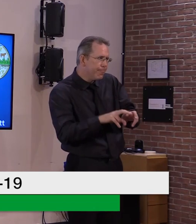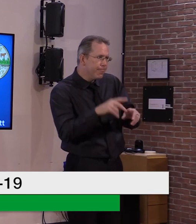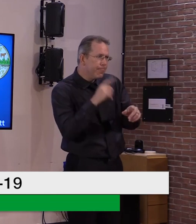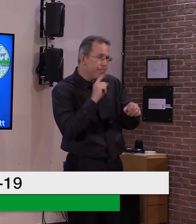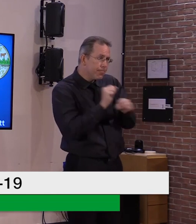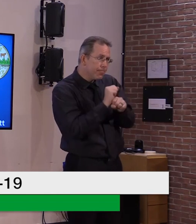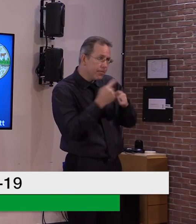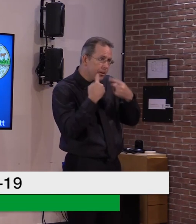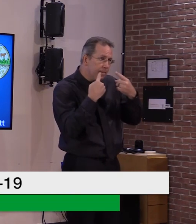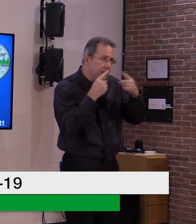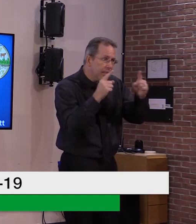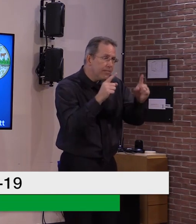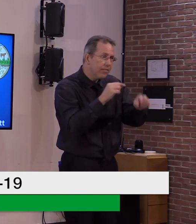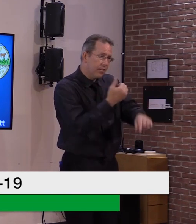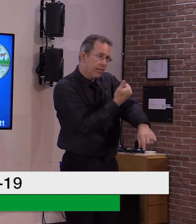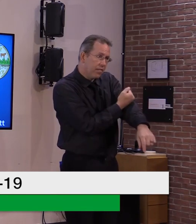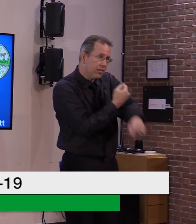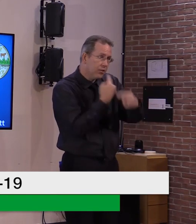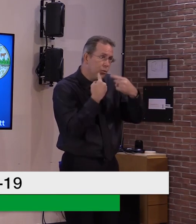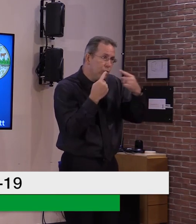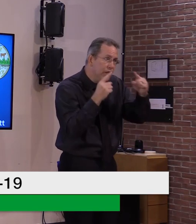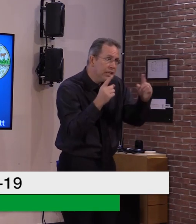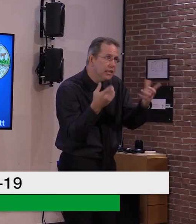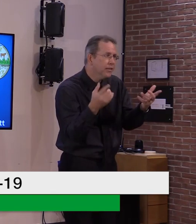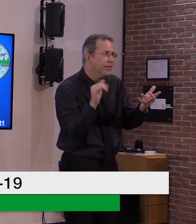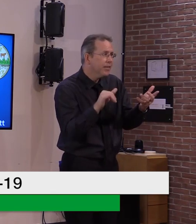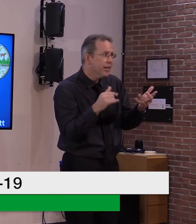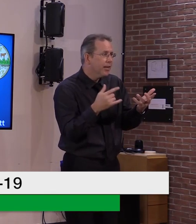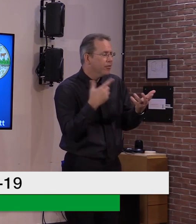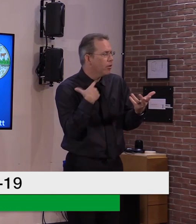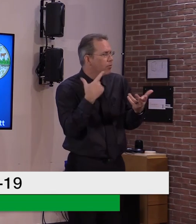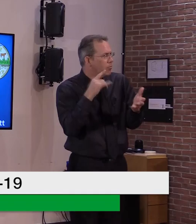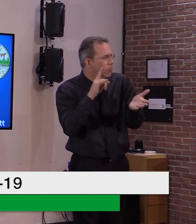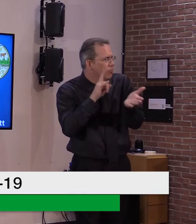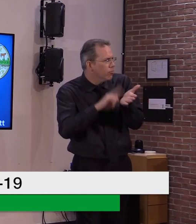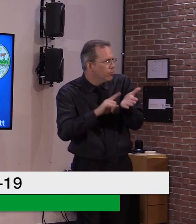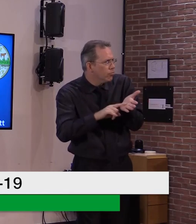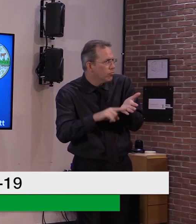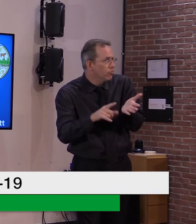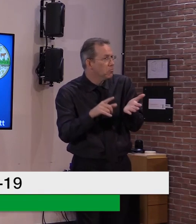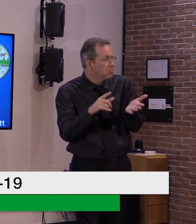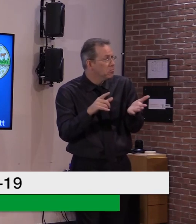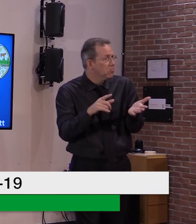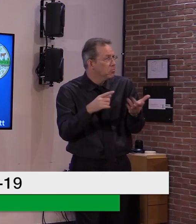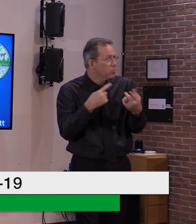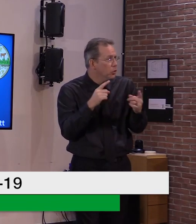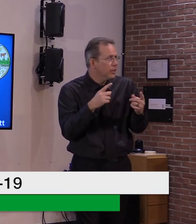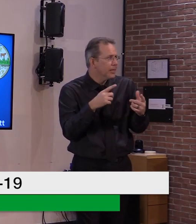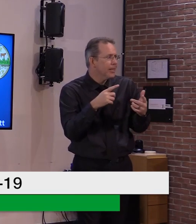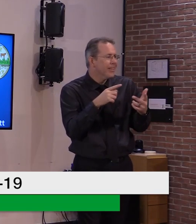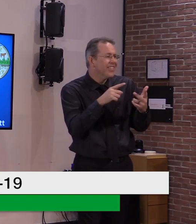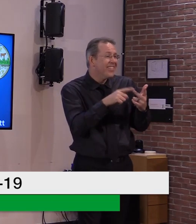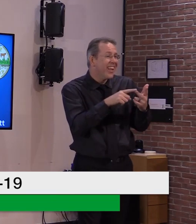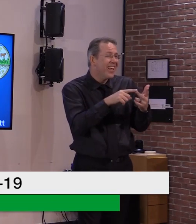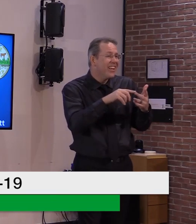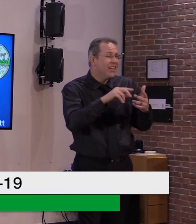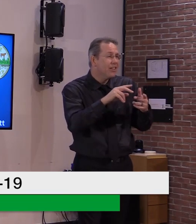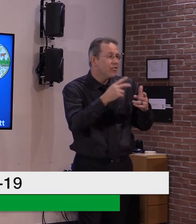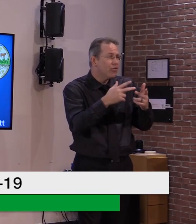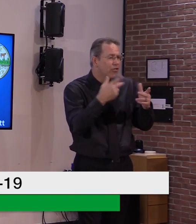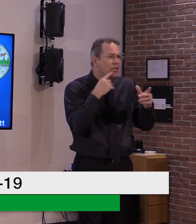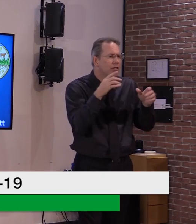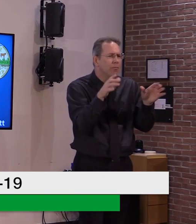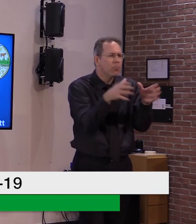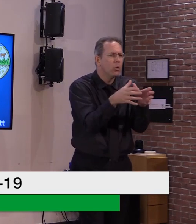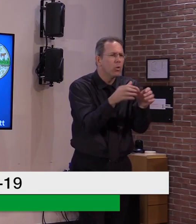contributed to the study just not a robust enough number to do a lot of independent statistical analysis on it also